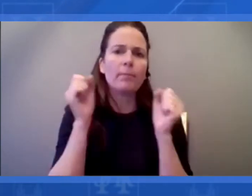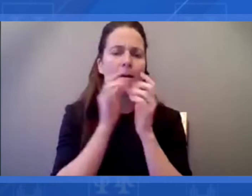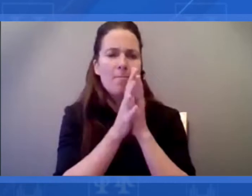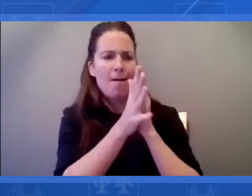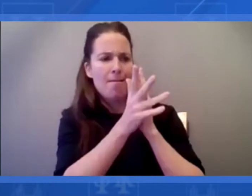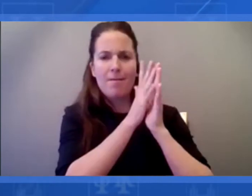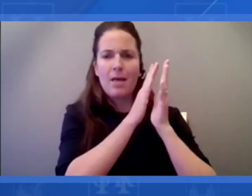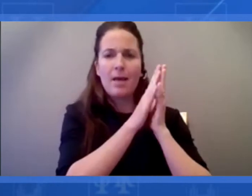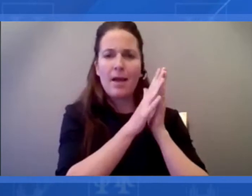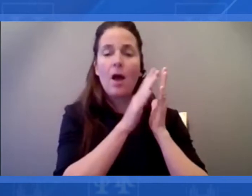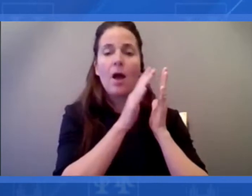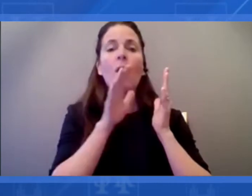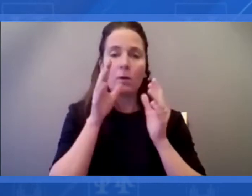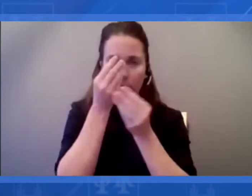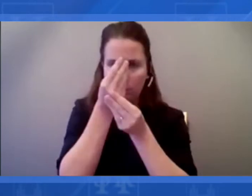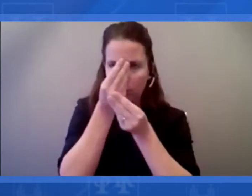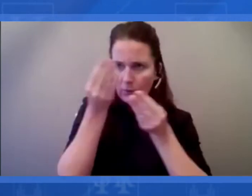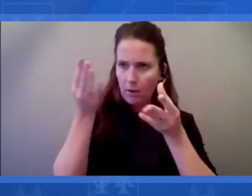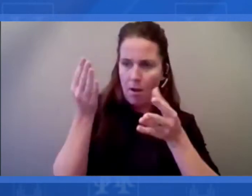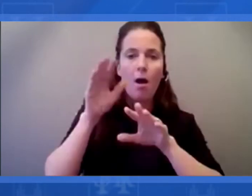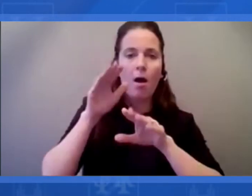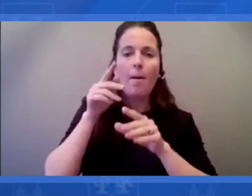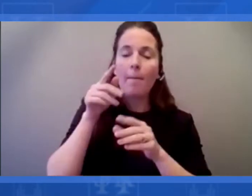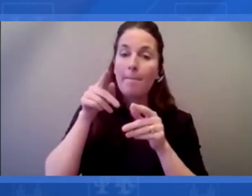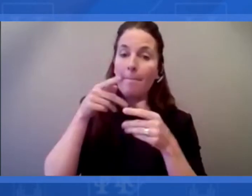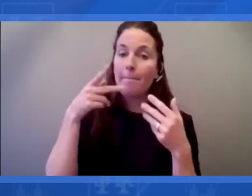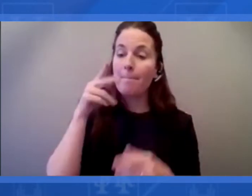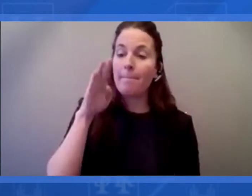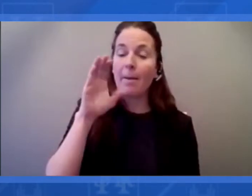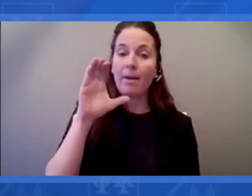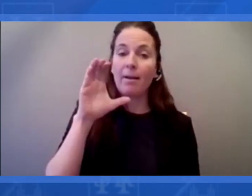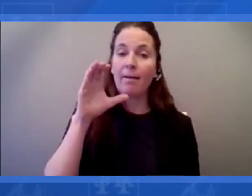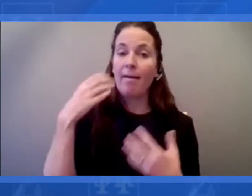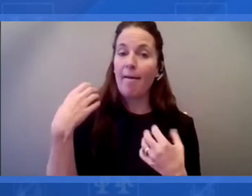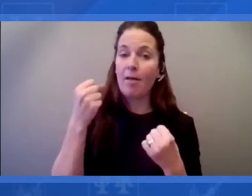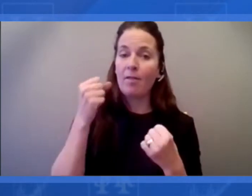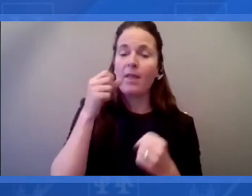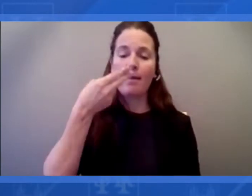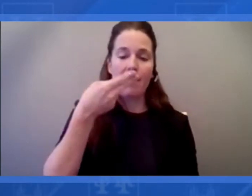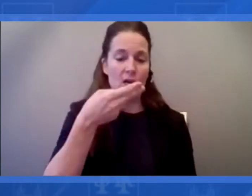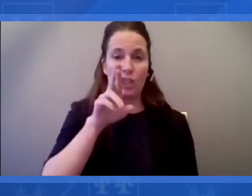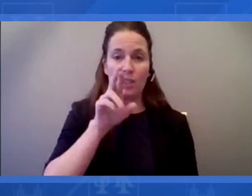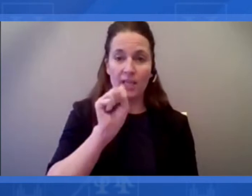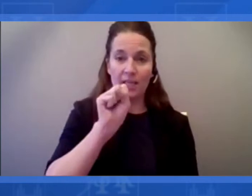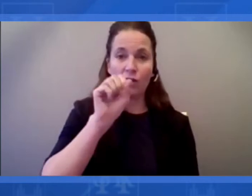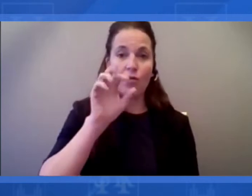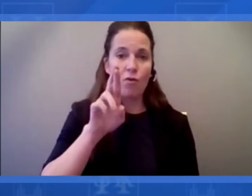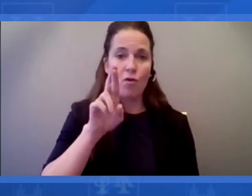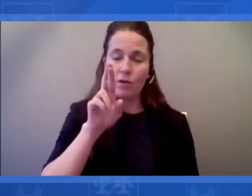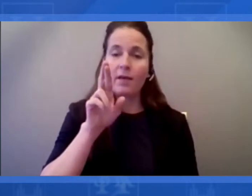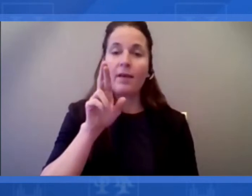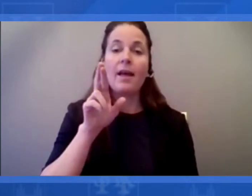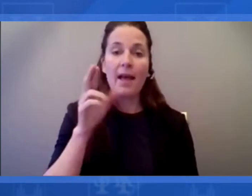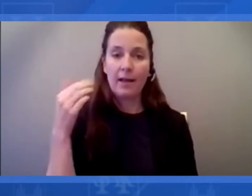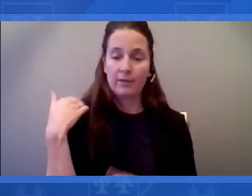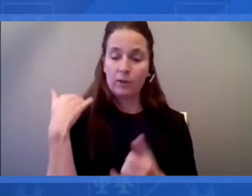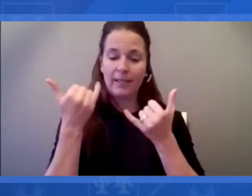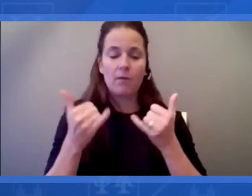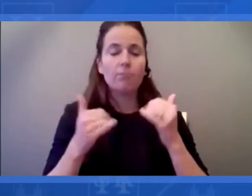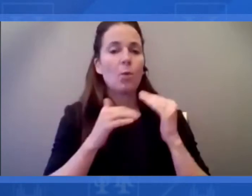products. Following public health guidelines, HSR has returned to 100%